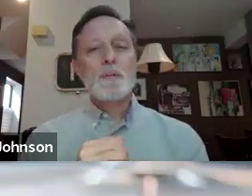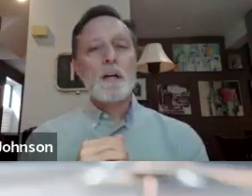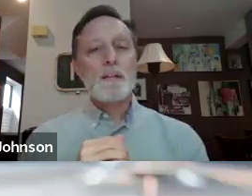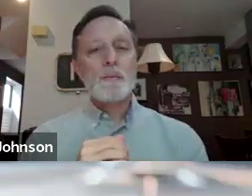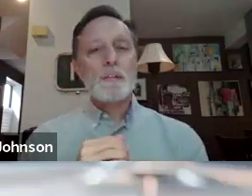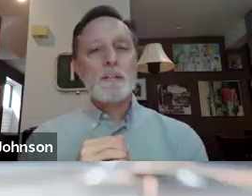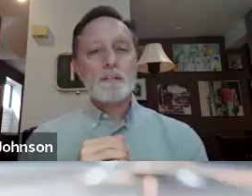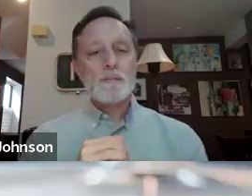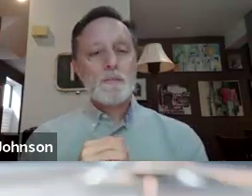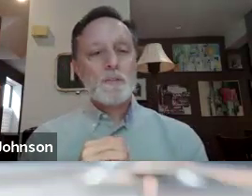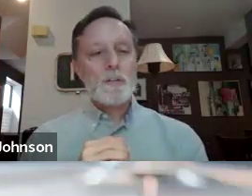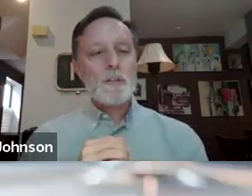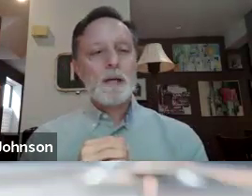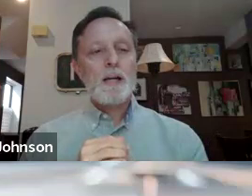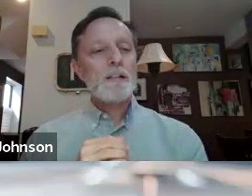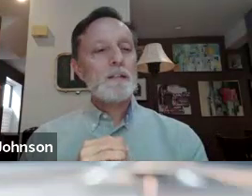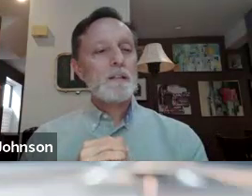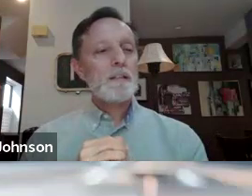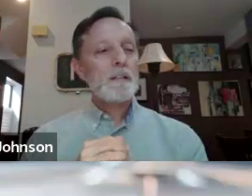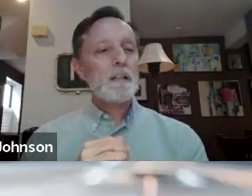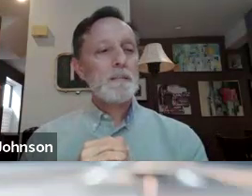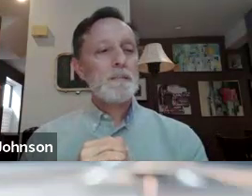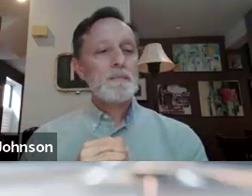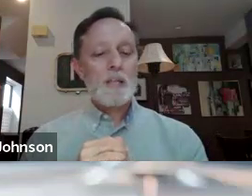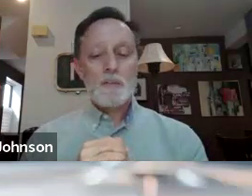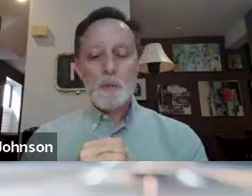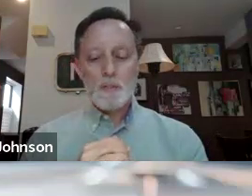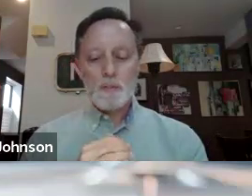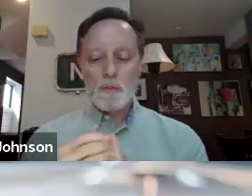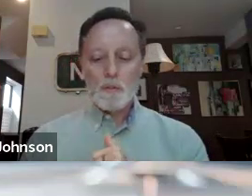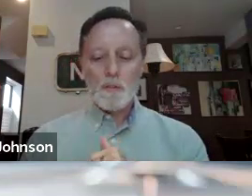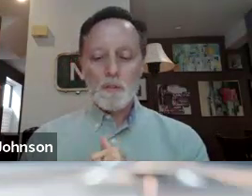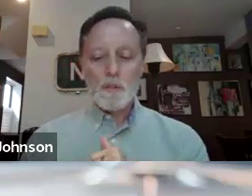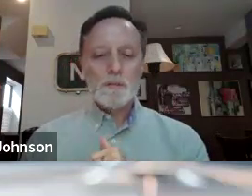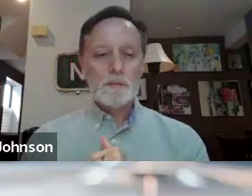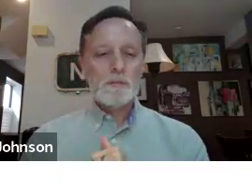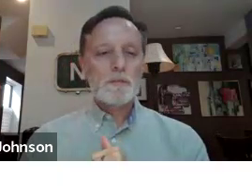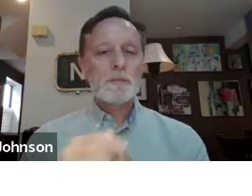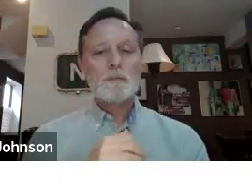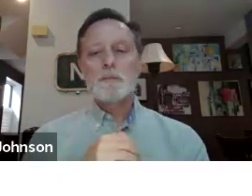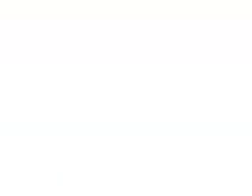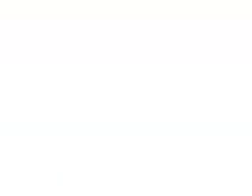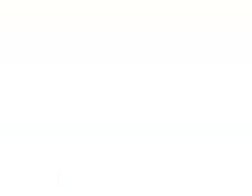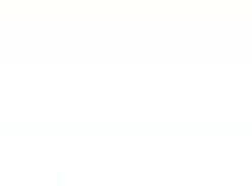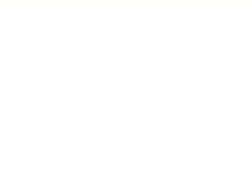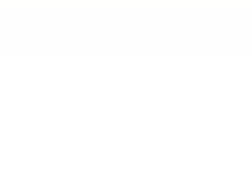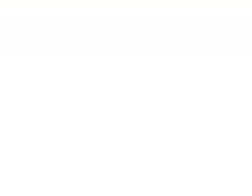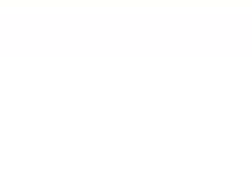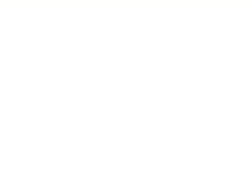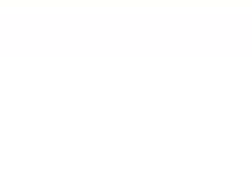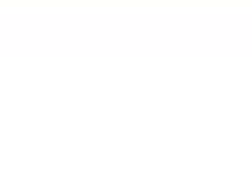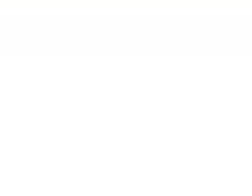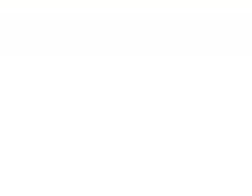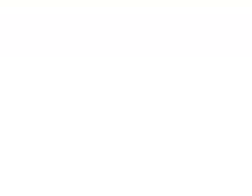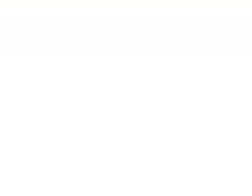10:54. So I think we'll let Jess come back and handle questions. Thank you so much,